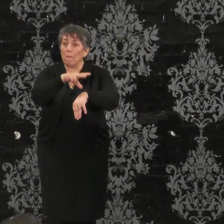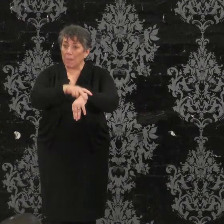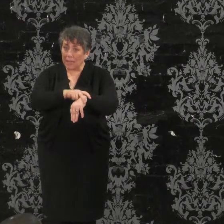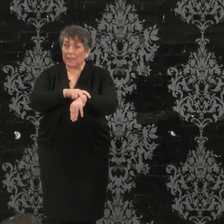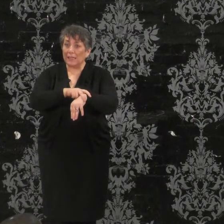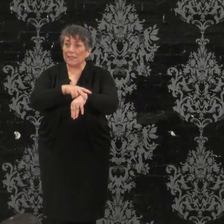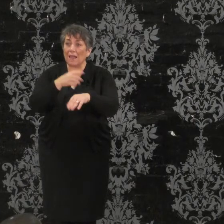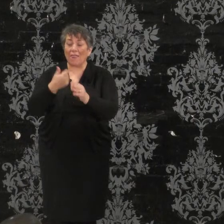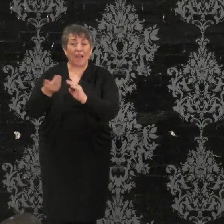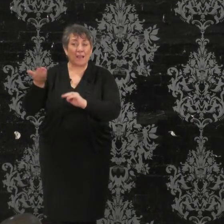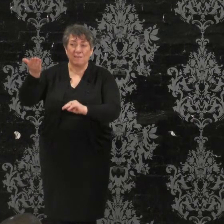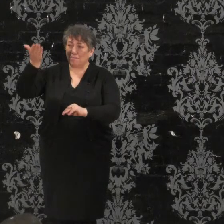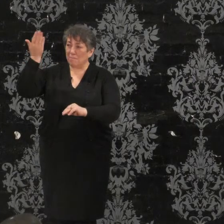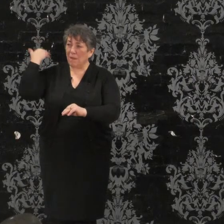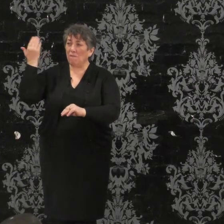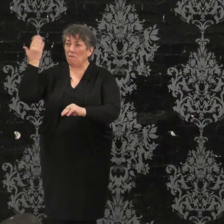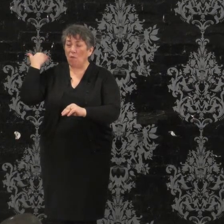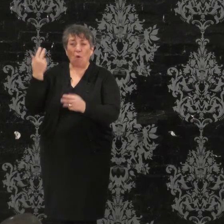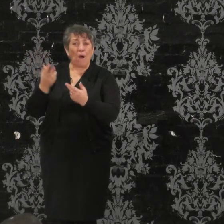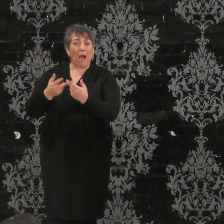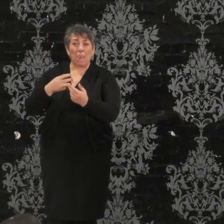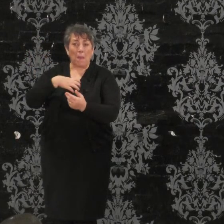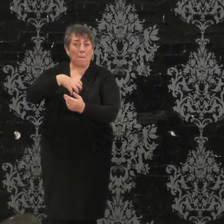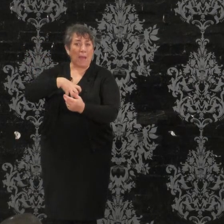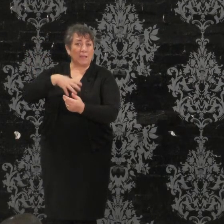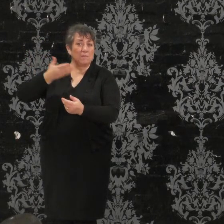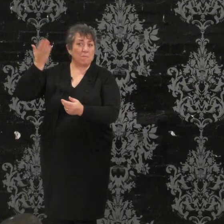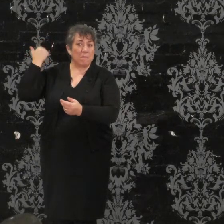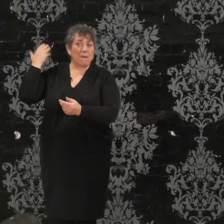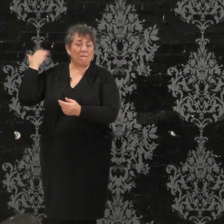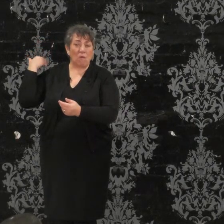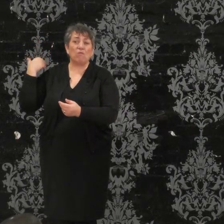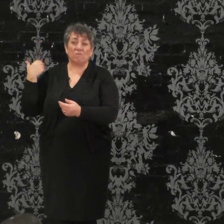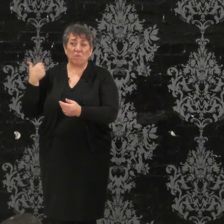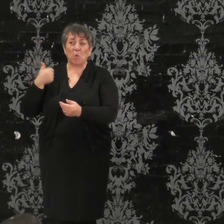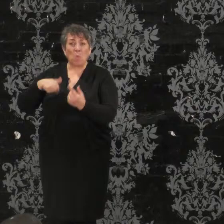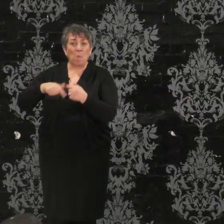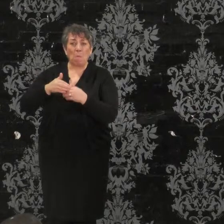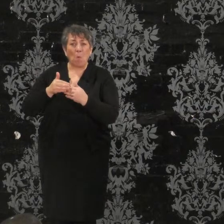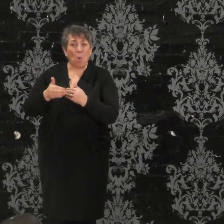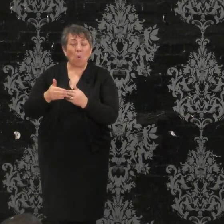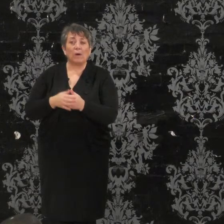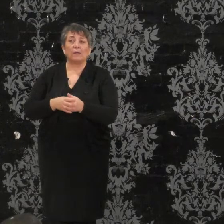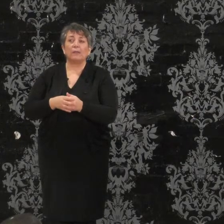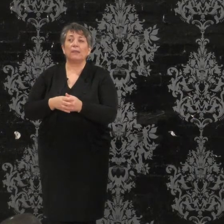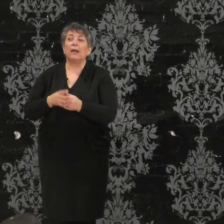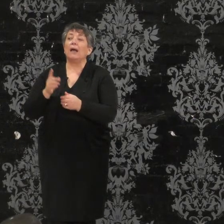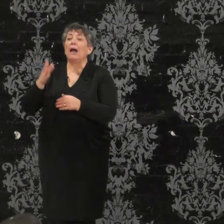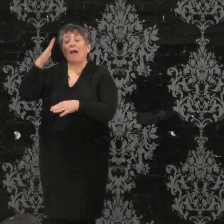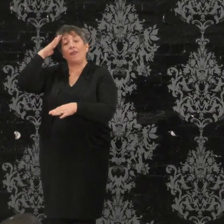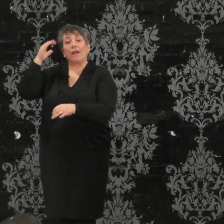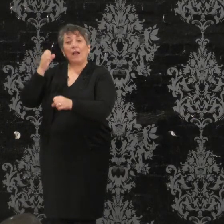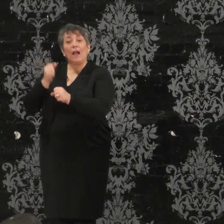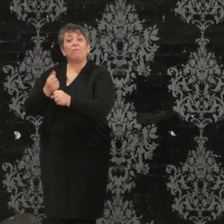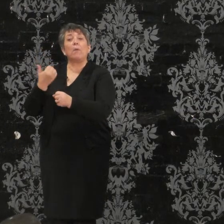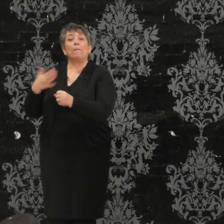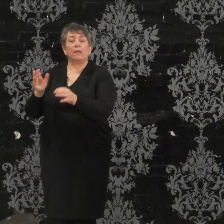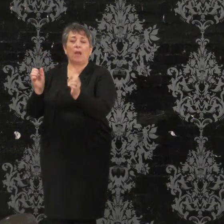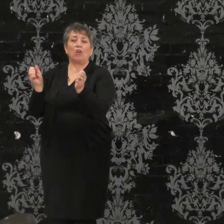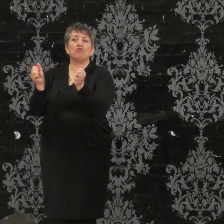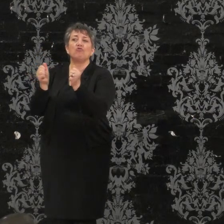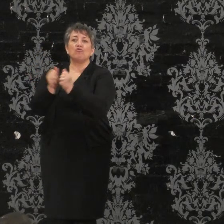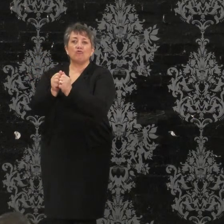the mayoralty. And thanks to this, as well as the government agreeing to reverse some of its policing